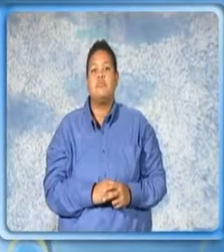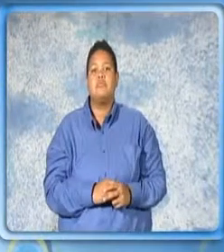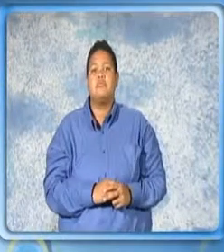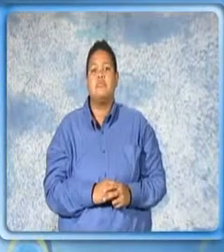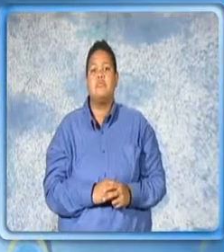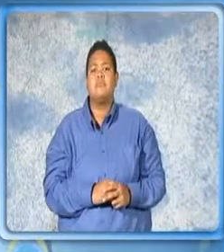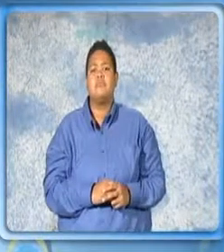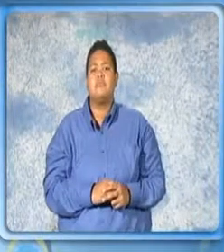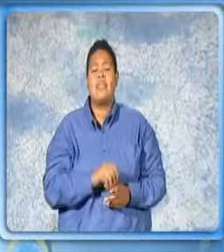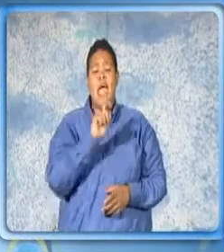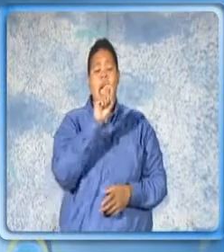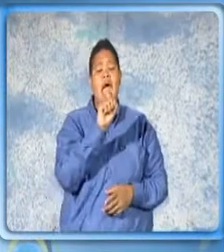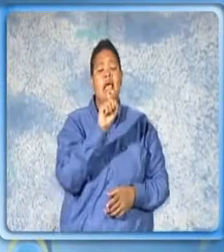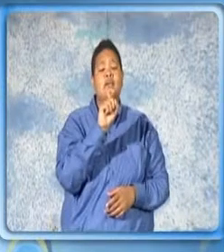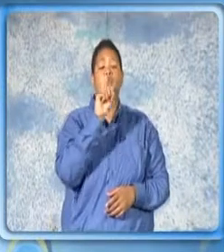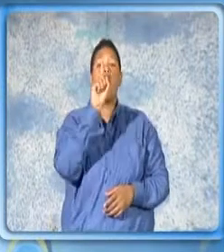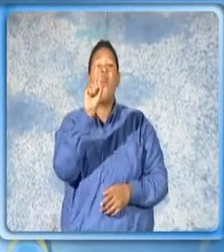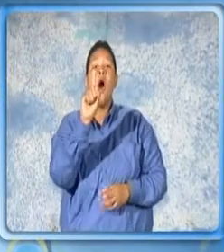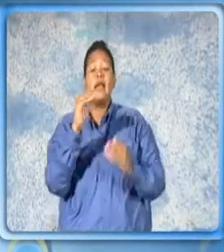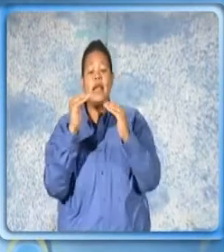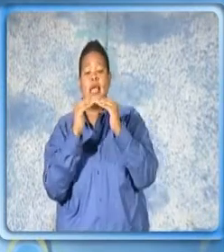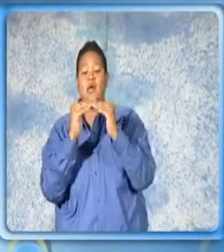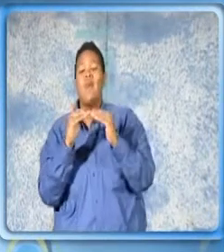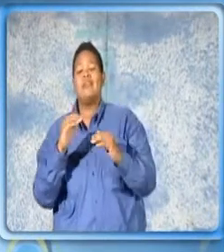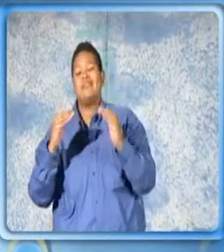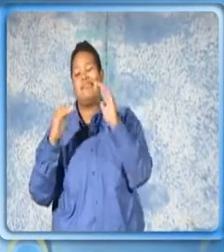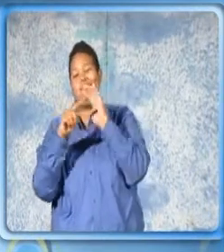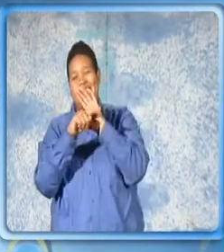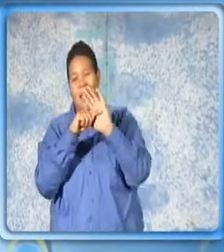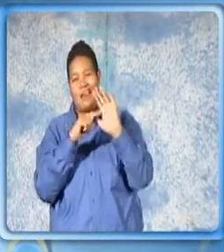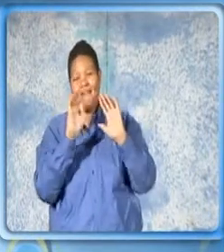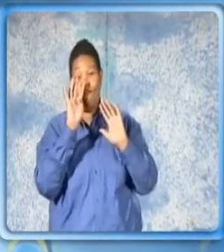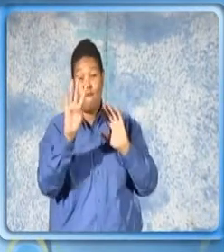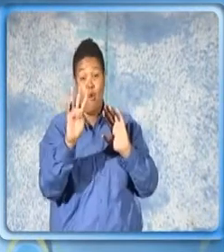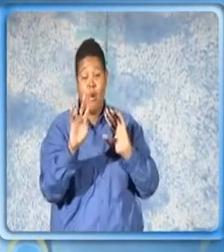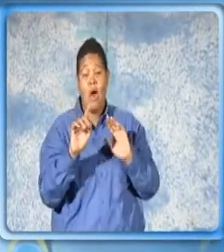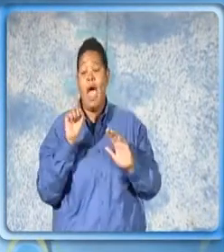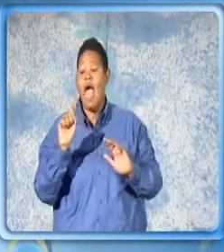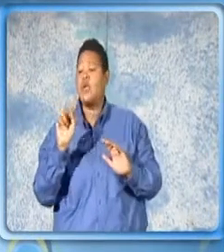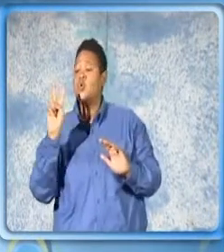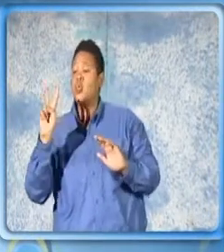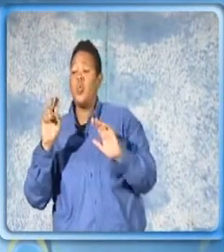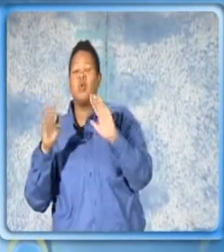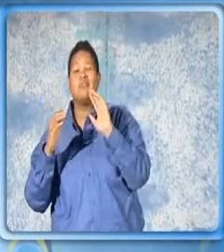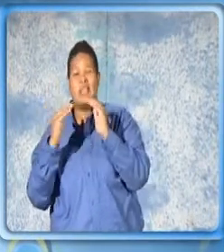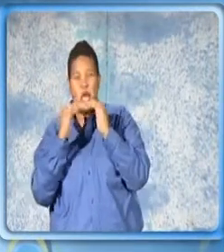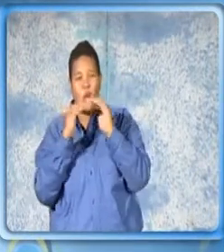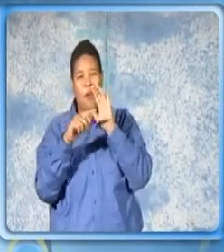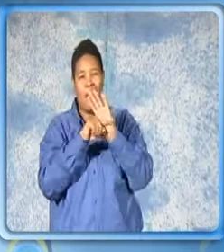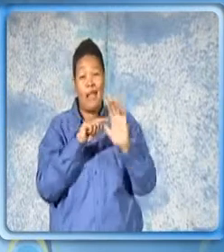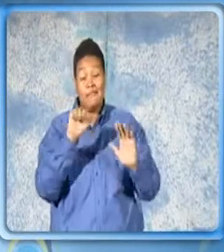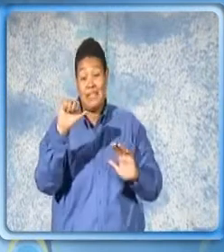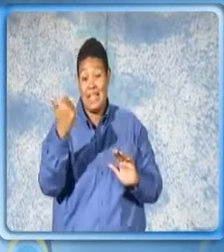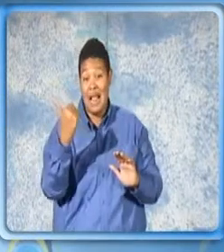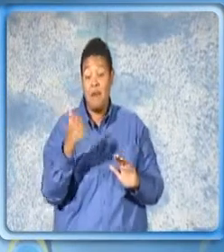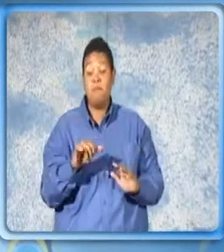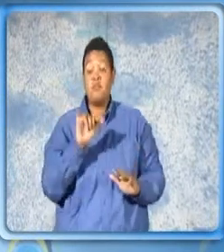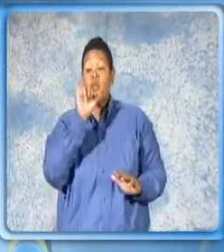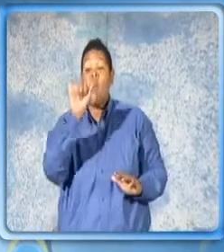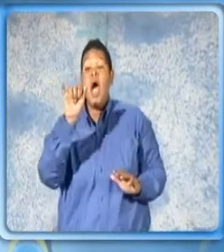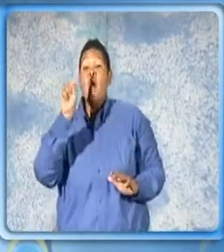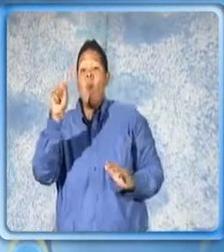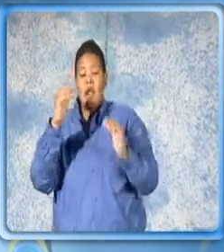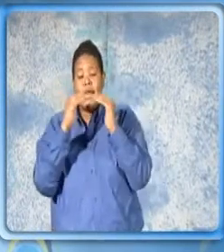Let x1 be equal to -4, x2 equal -10, y1 equal